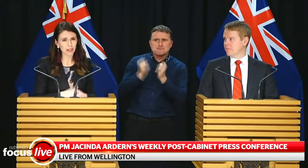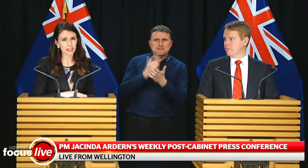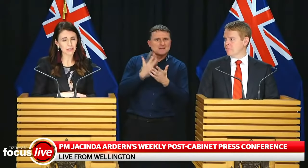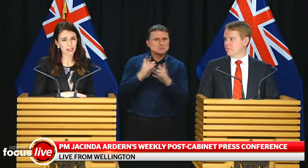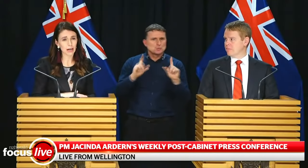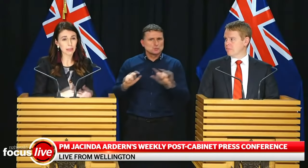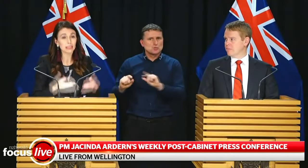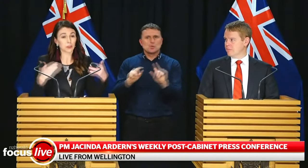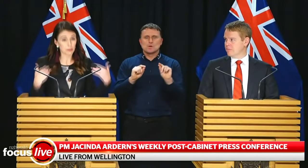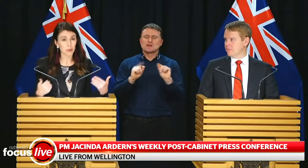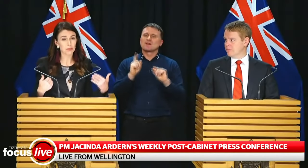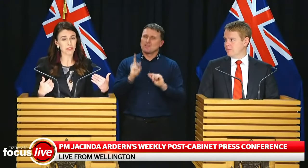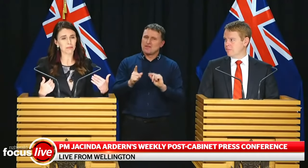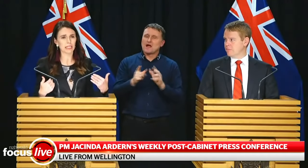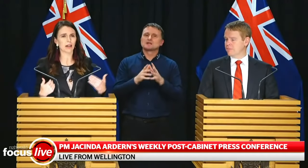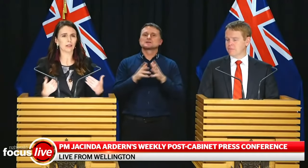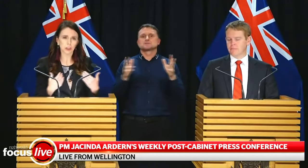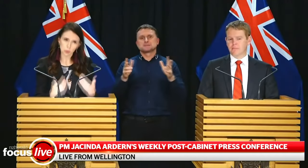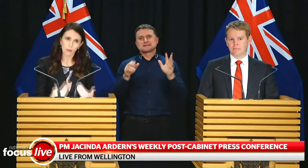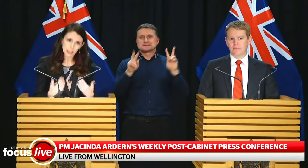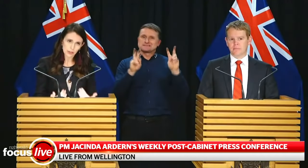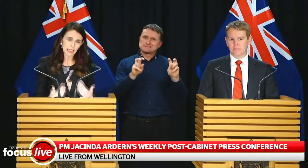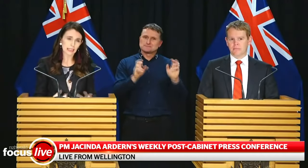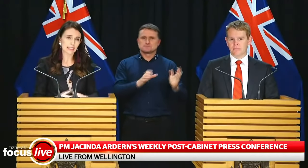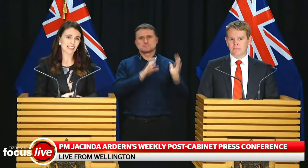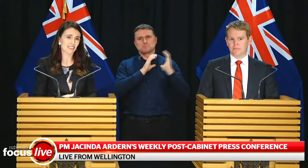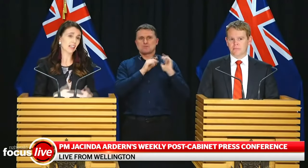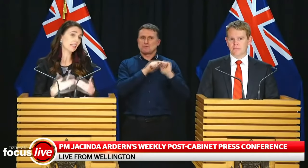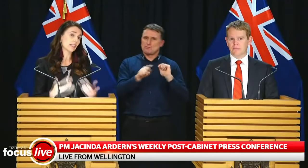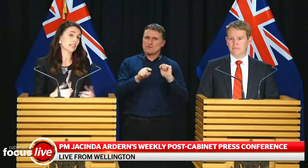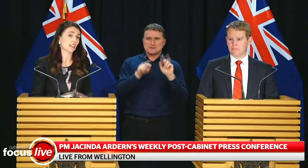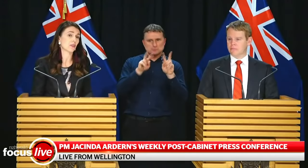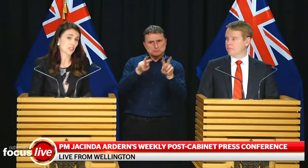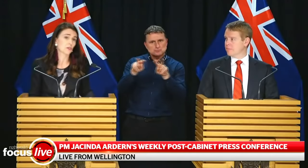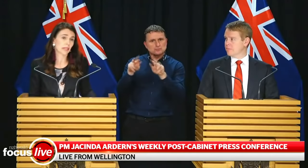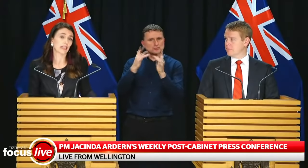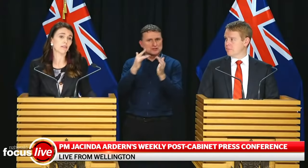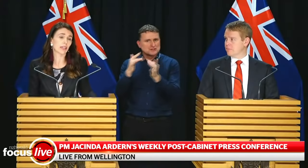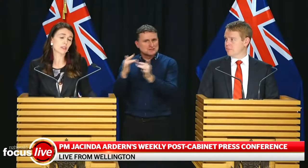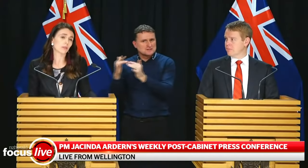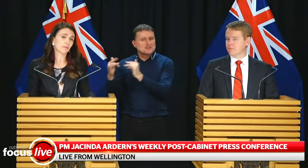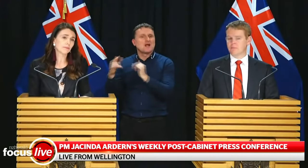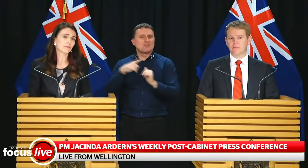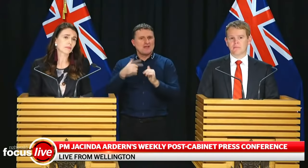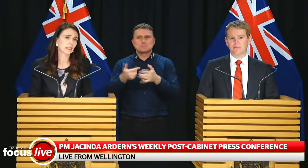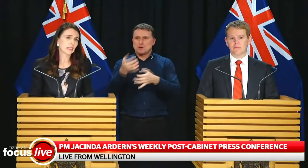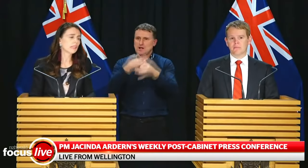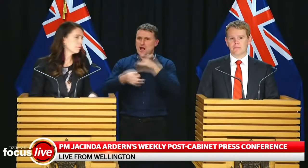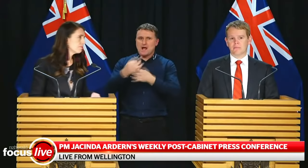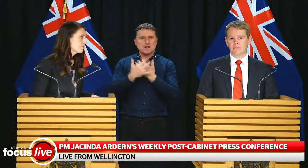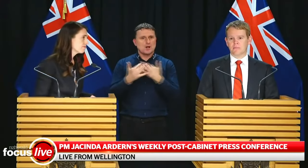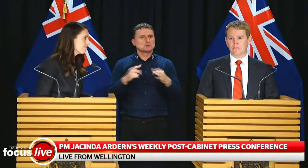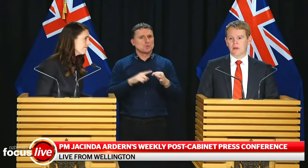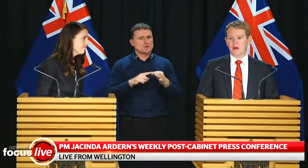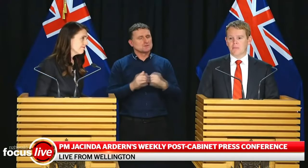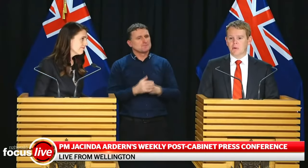big barrier burden for them to carry, which is why we don't take these things lightly, and these are the questions we're getting advice on. Yes, people